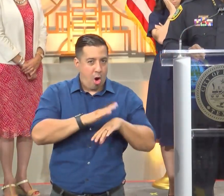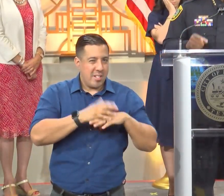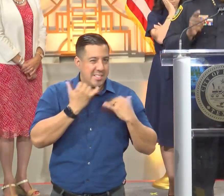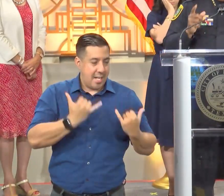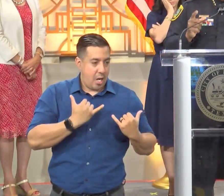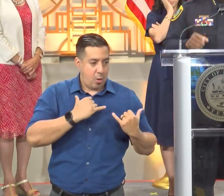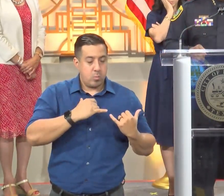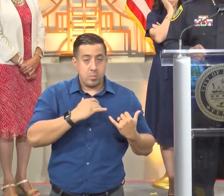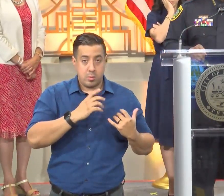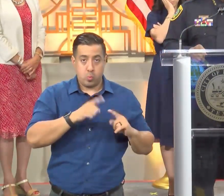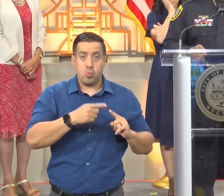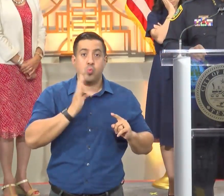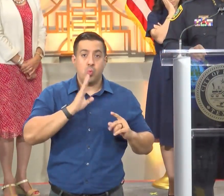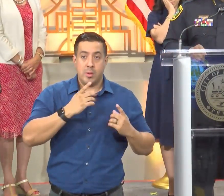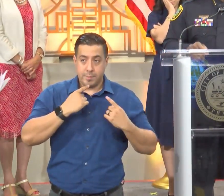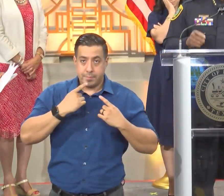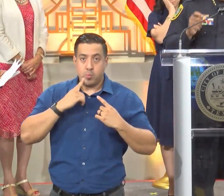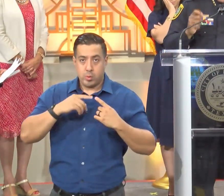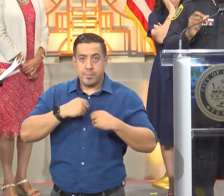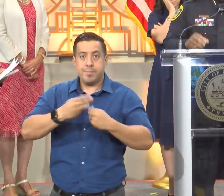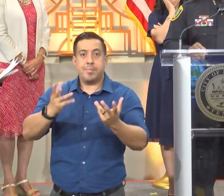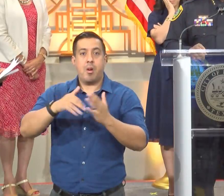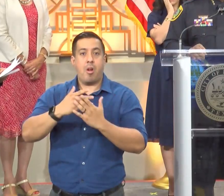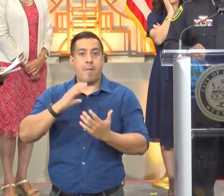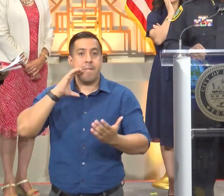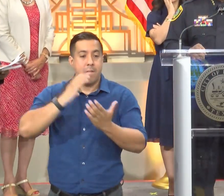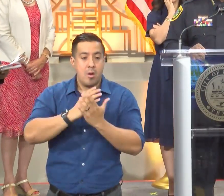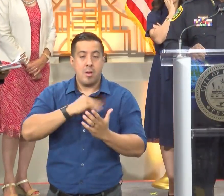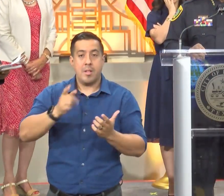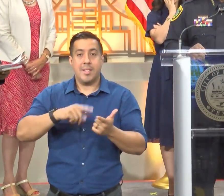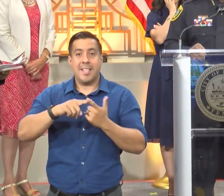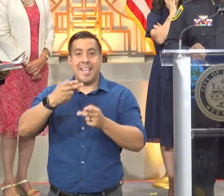now, we will be sending out photos and names of